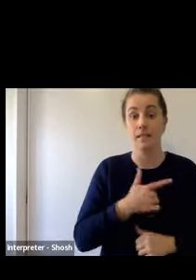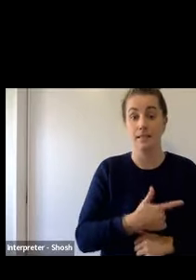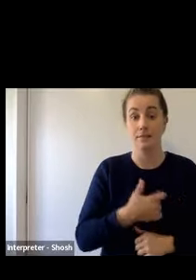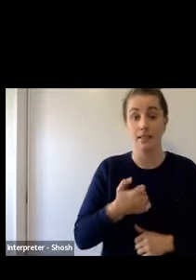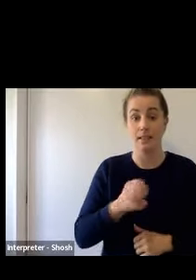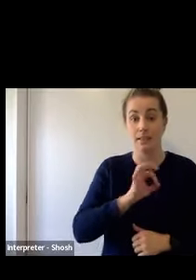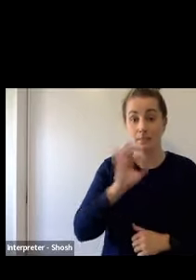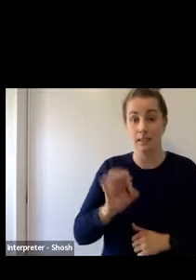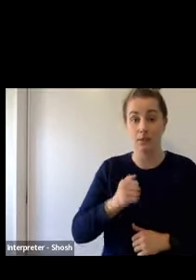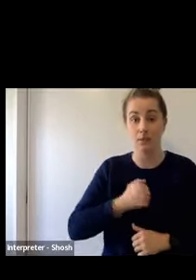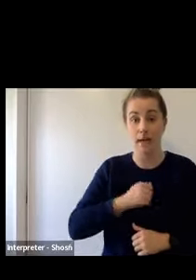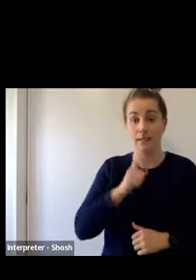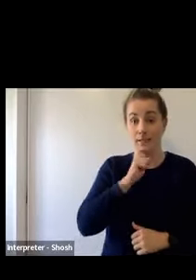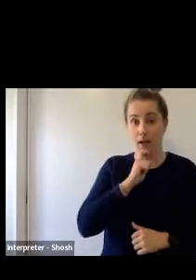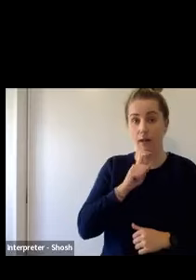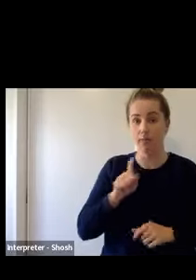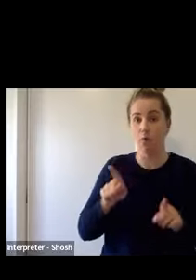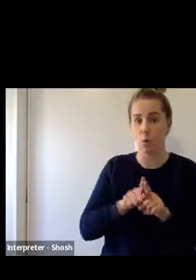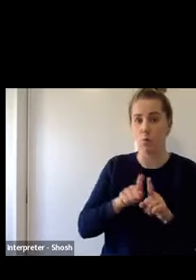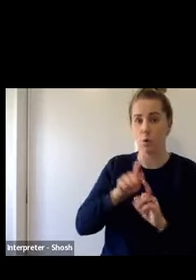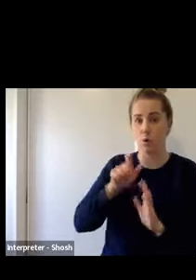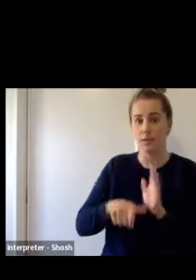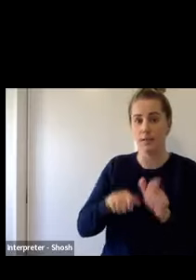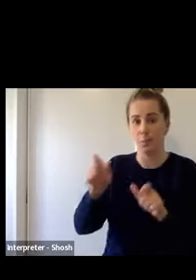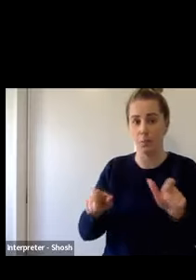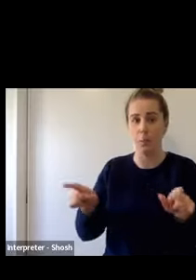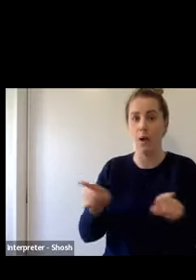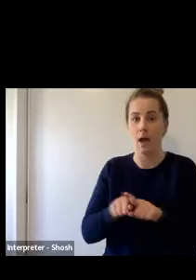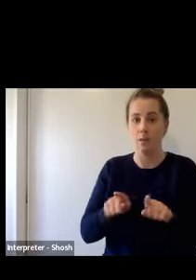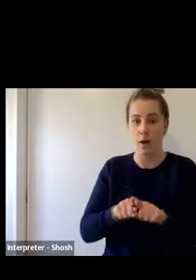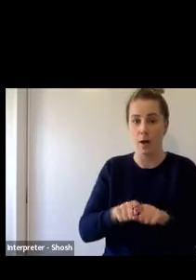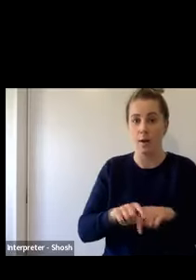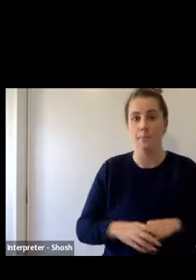76% of our staff are disabled people.